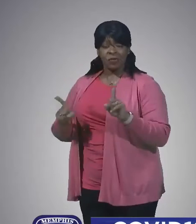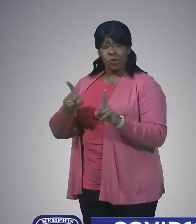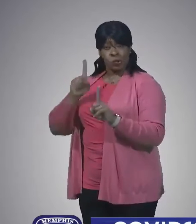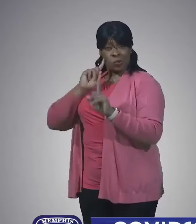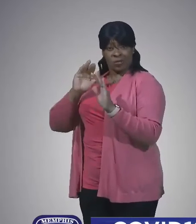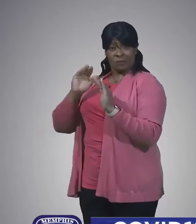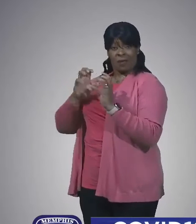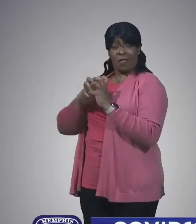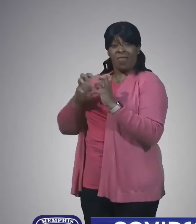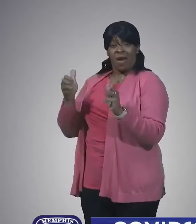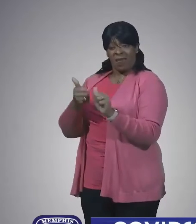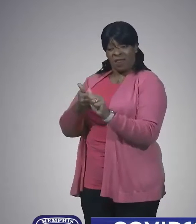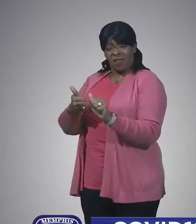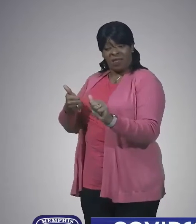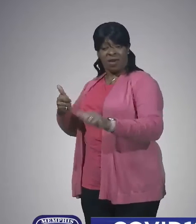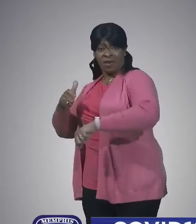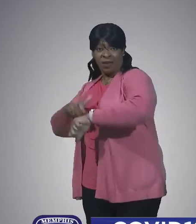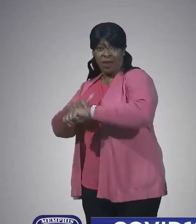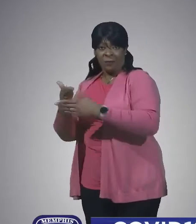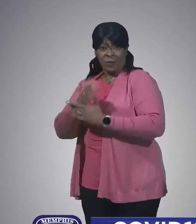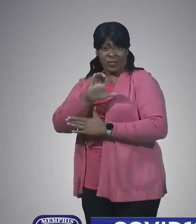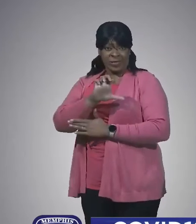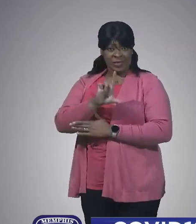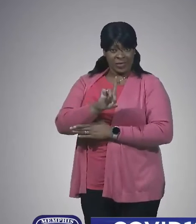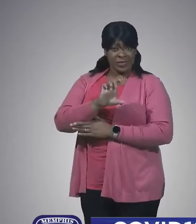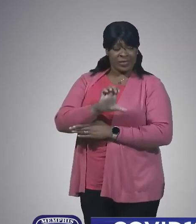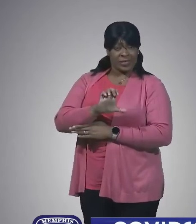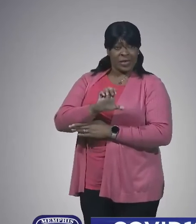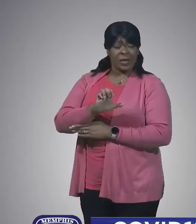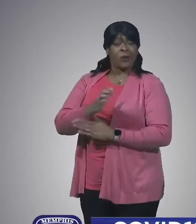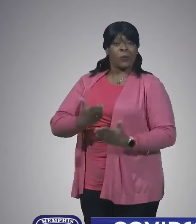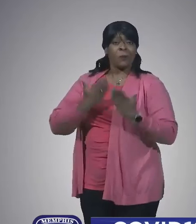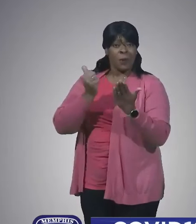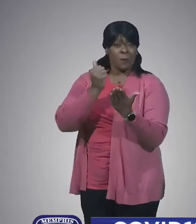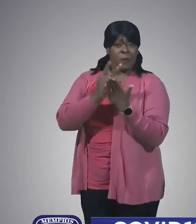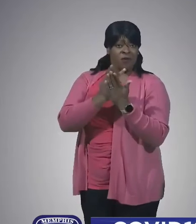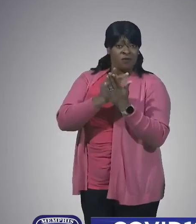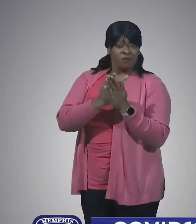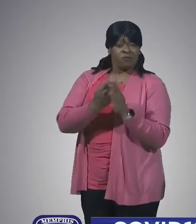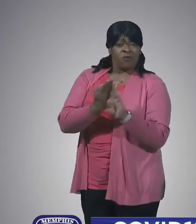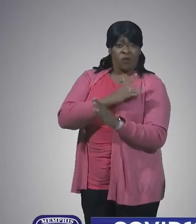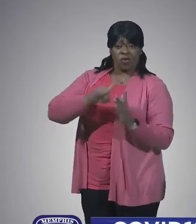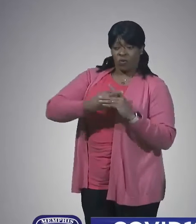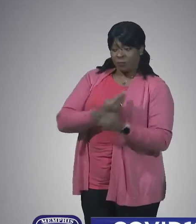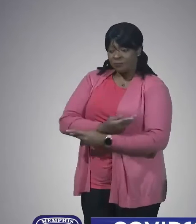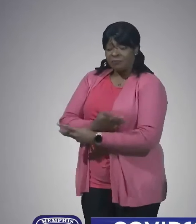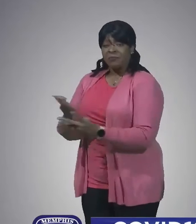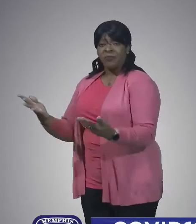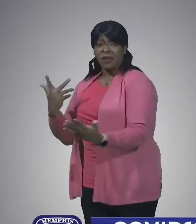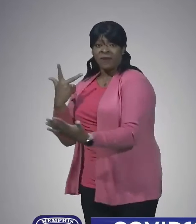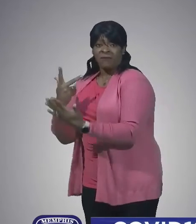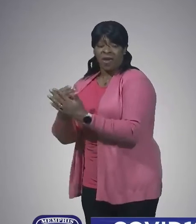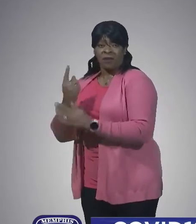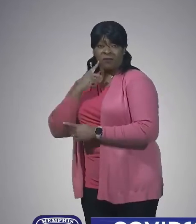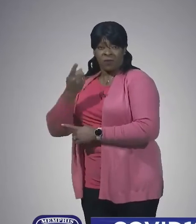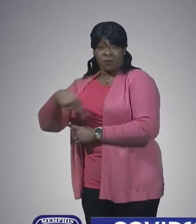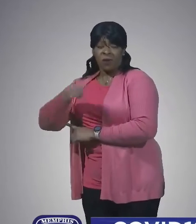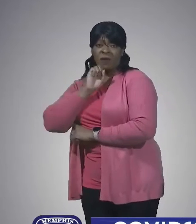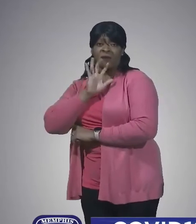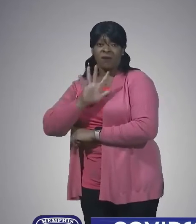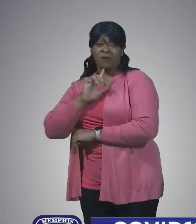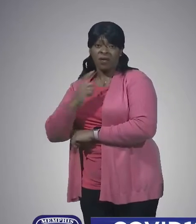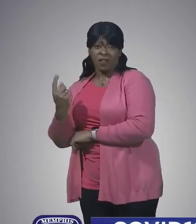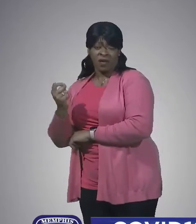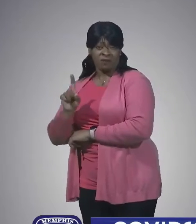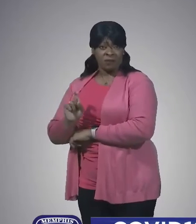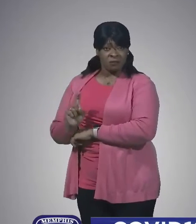a lot of lag time between that CDC recommendation approval and when those vaccinations will be available for 5 to